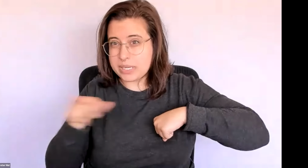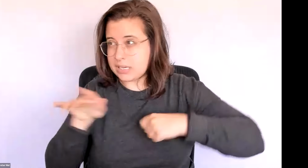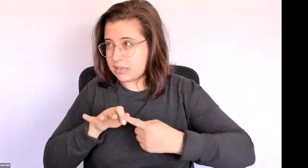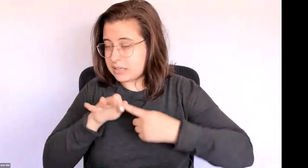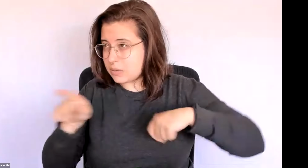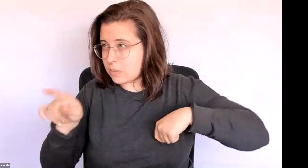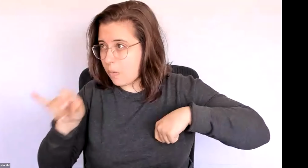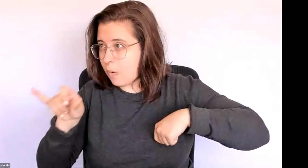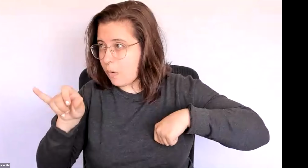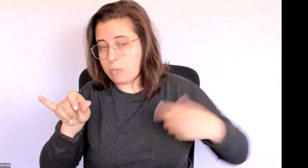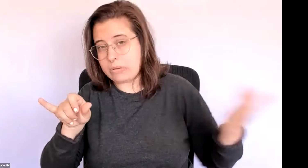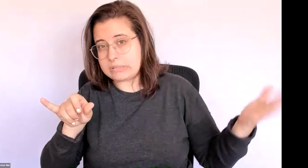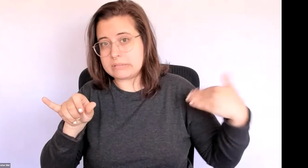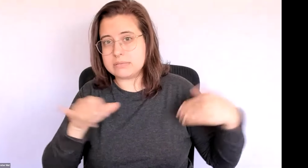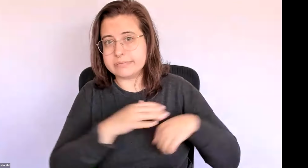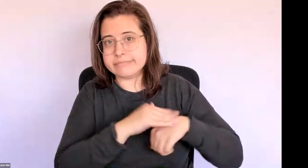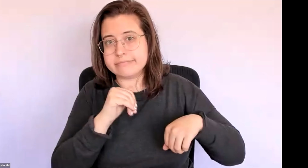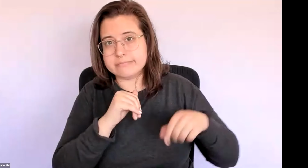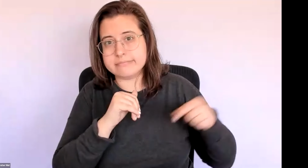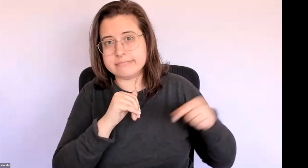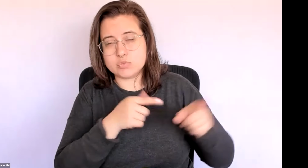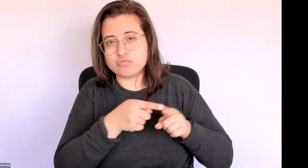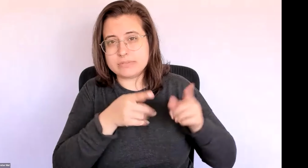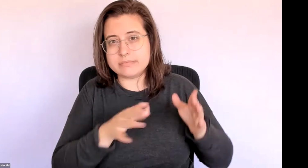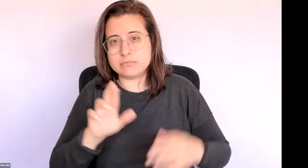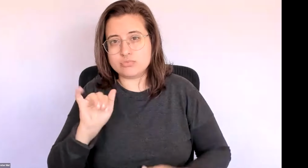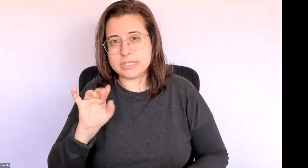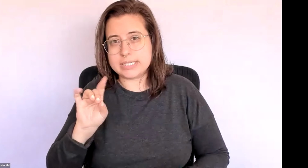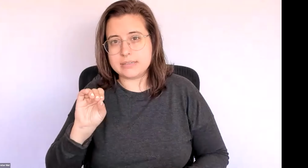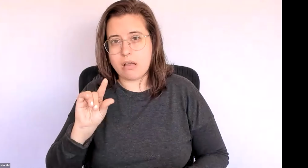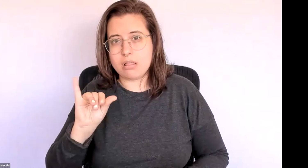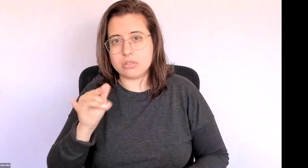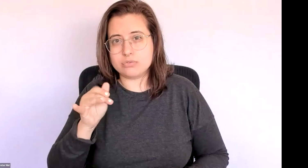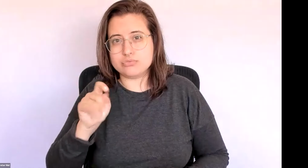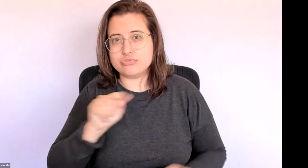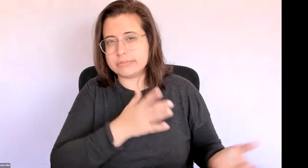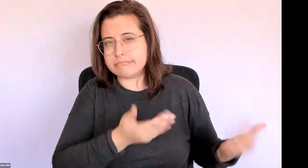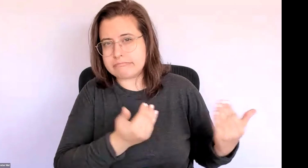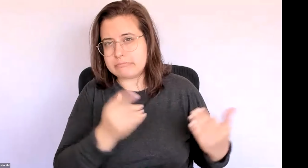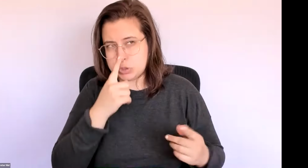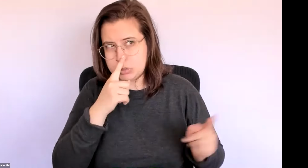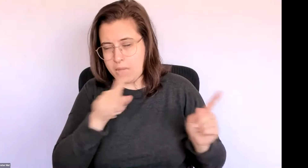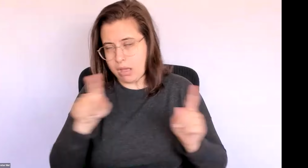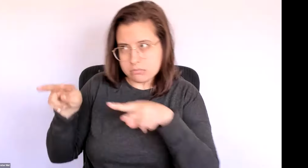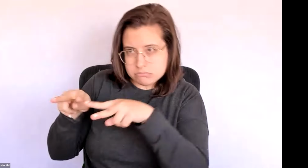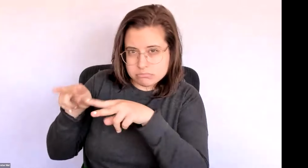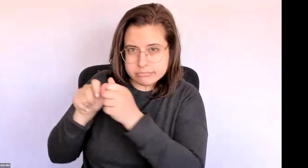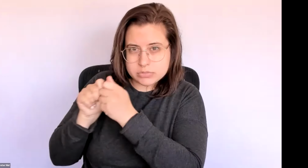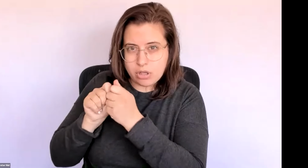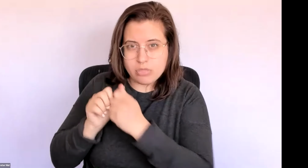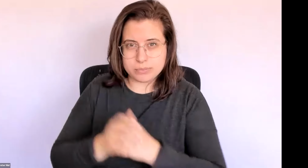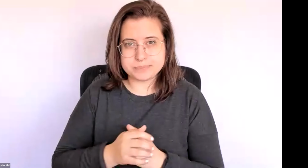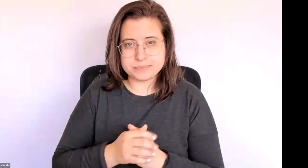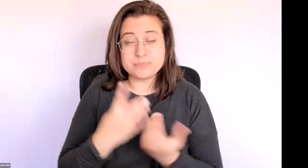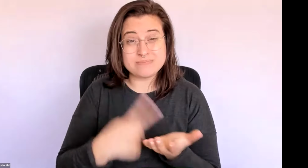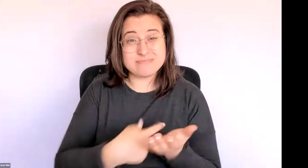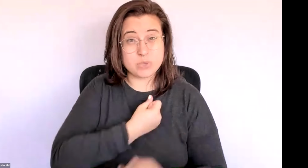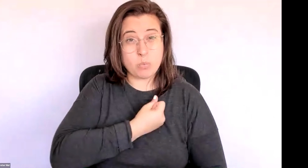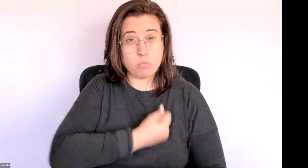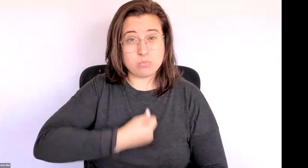to evaluate the area of concern. The ultrasound study can take up to 30